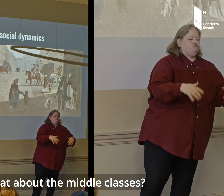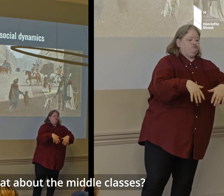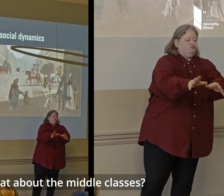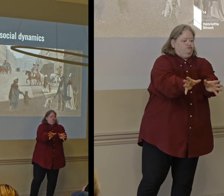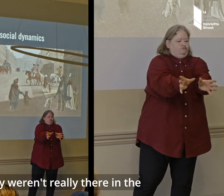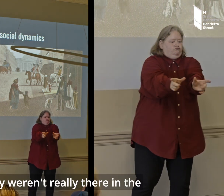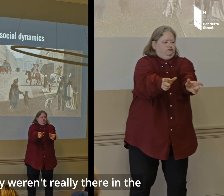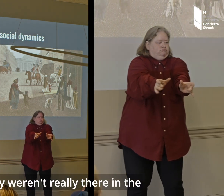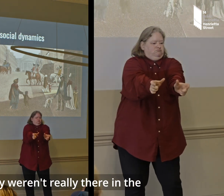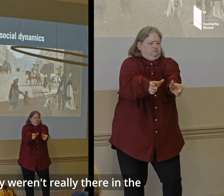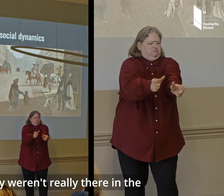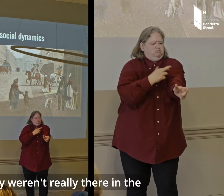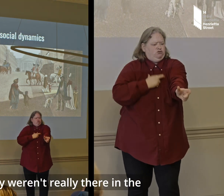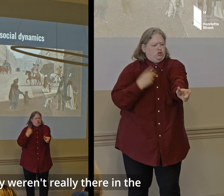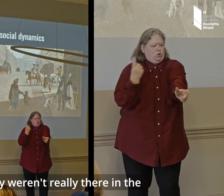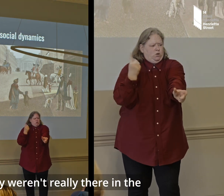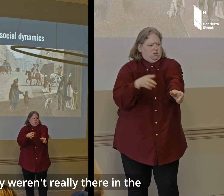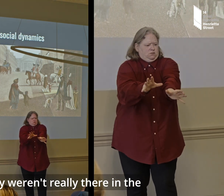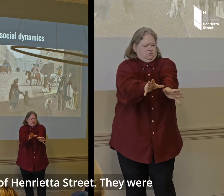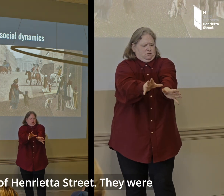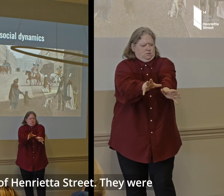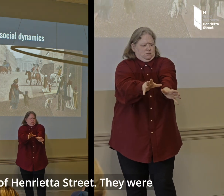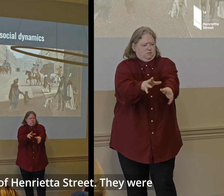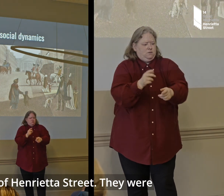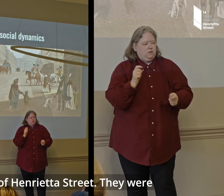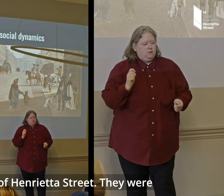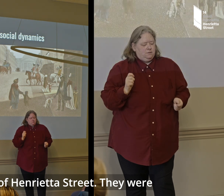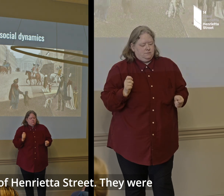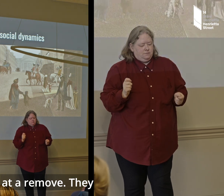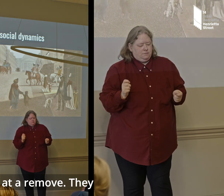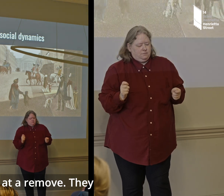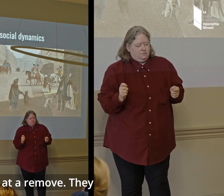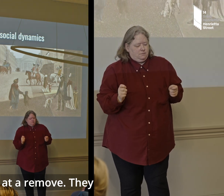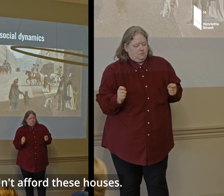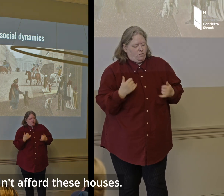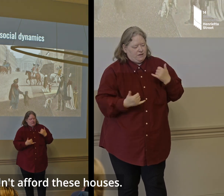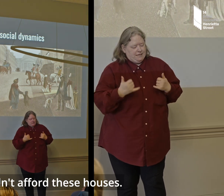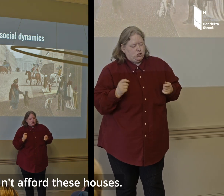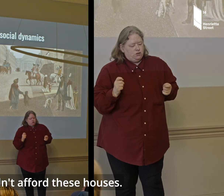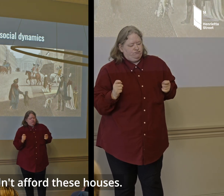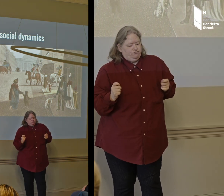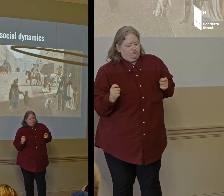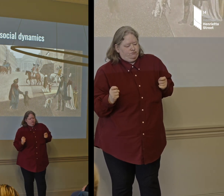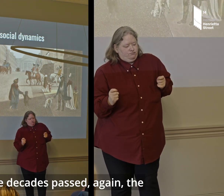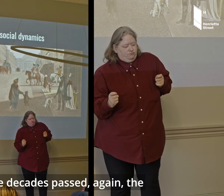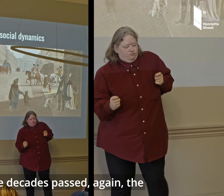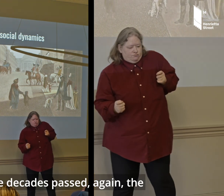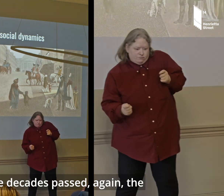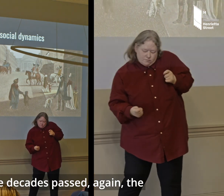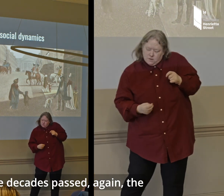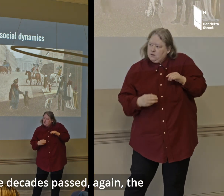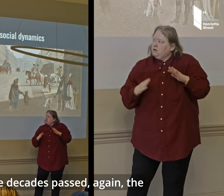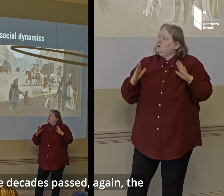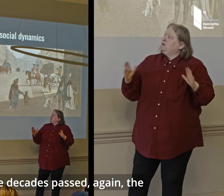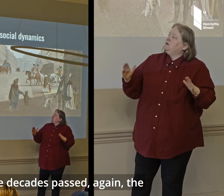middle classes? Well, they weren't really there in the early days of Henrietta Street. They were at a remove. They couldn't afford these houses. But as the